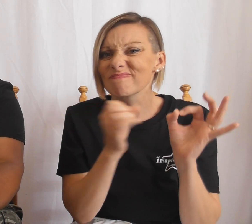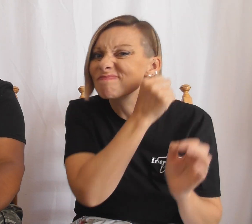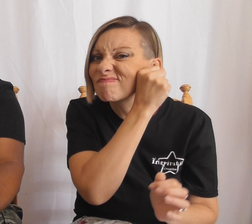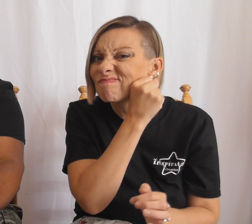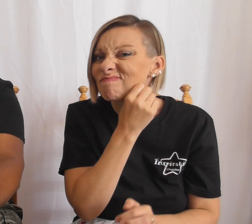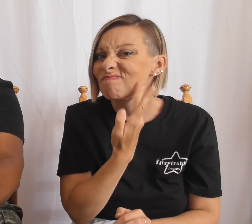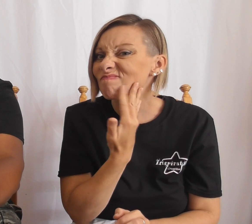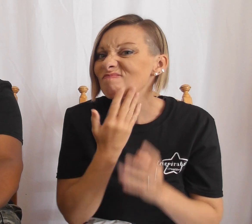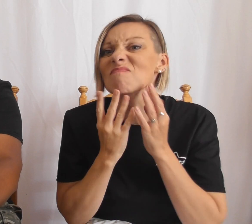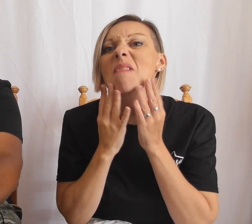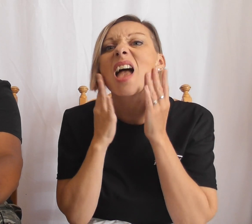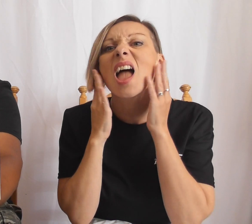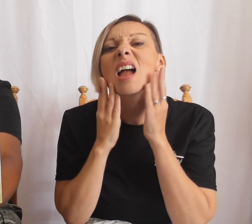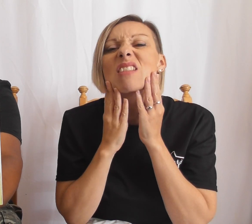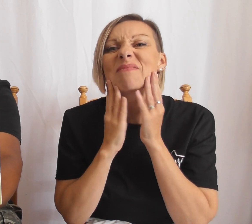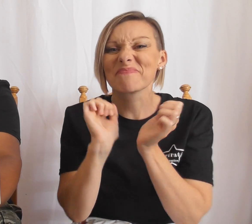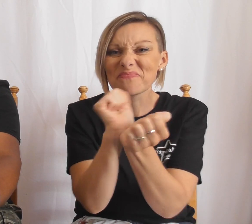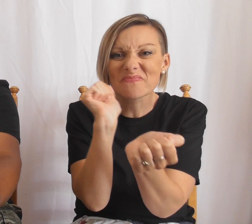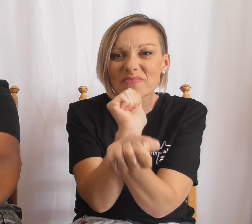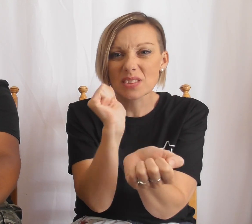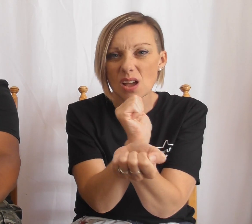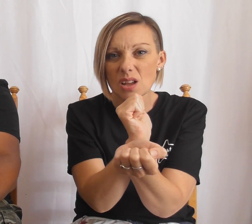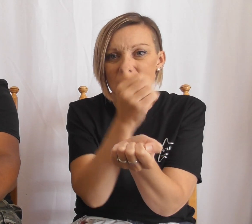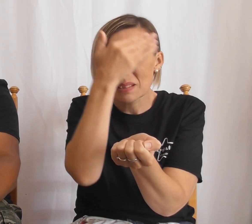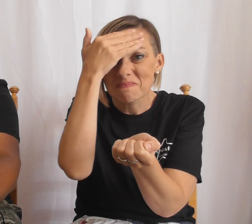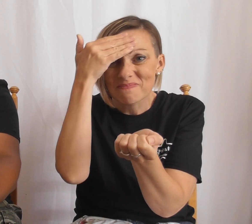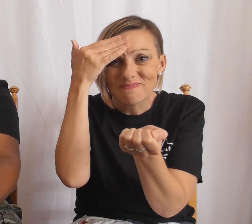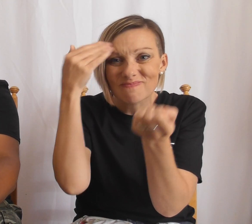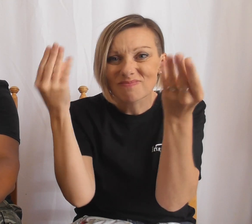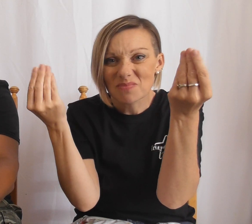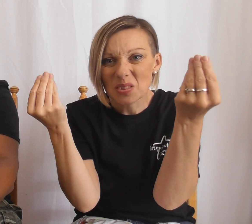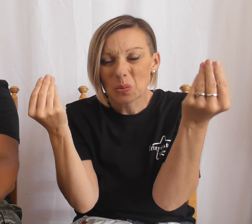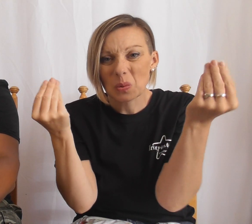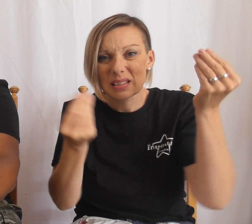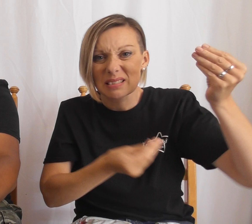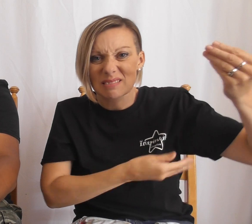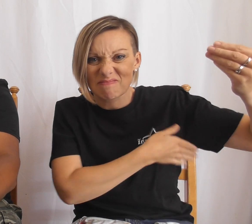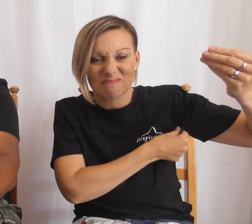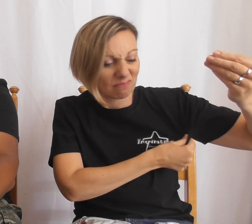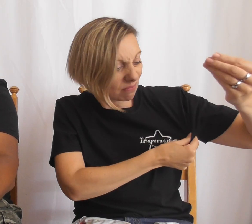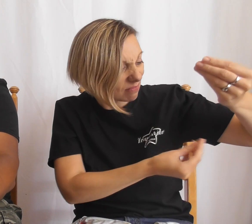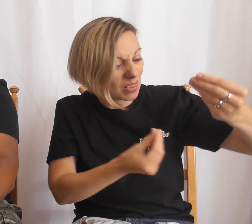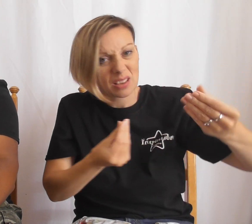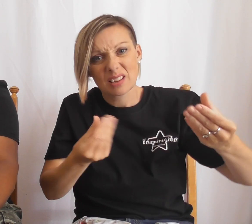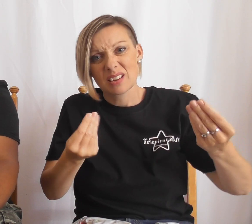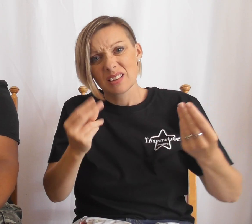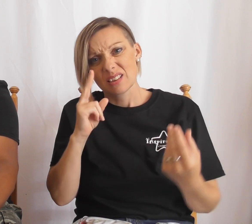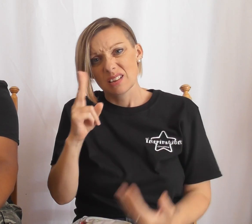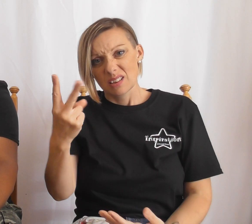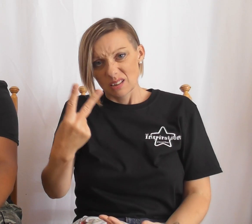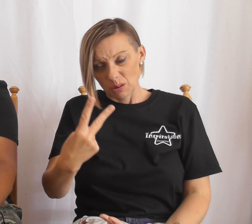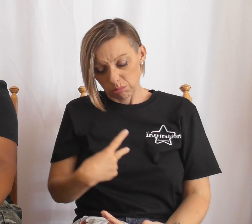He's dirty. He's all sweaty. He might be looking in the mirror, having a good look and thinking, what a